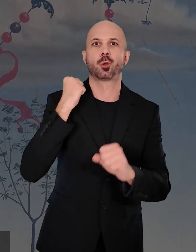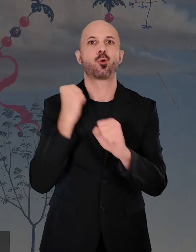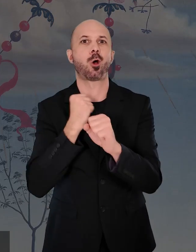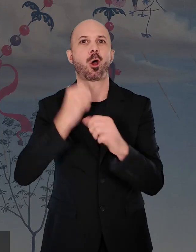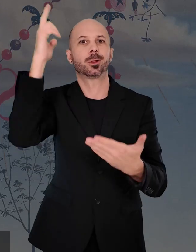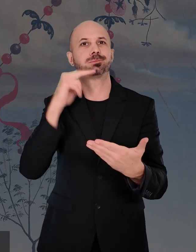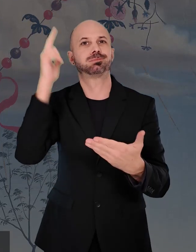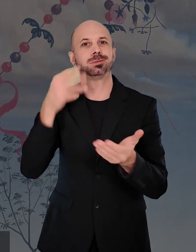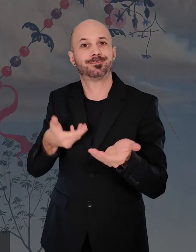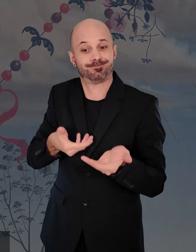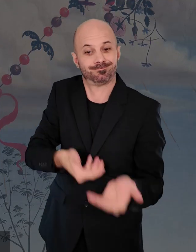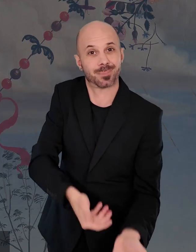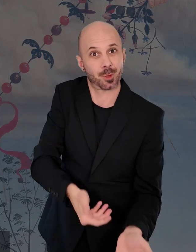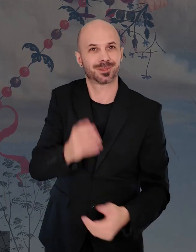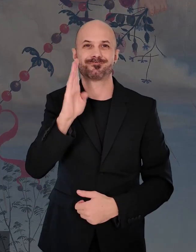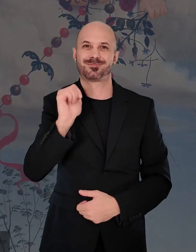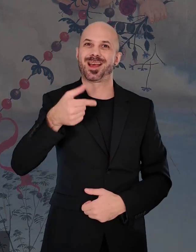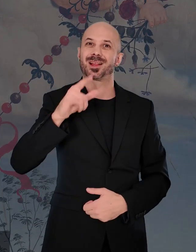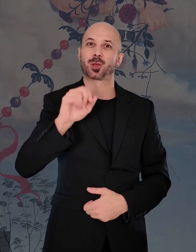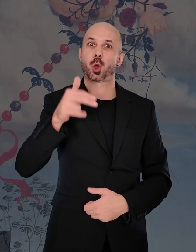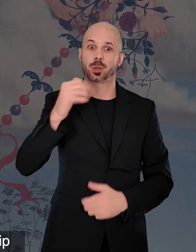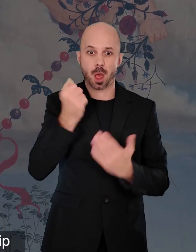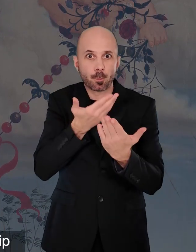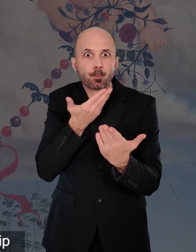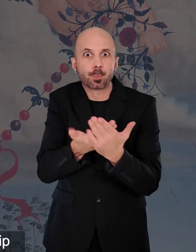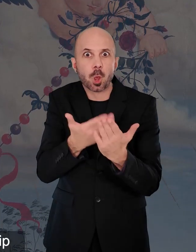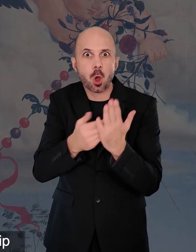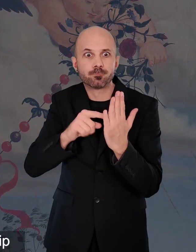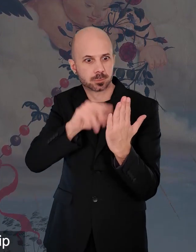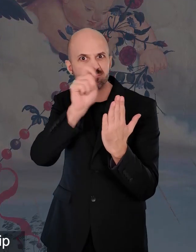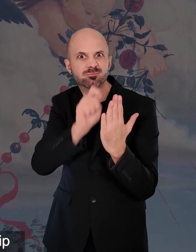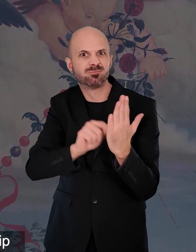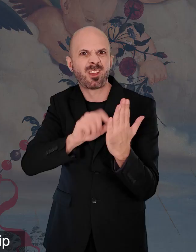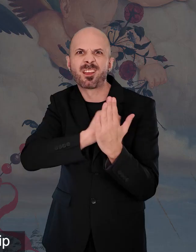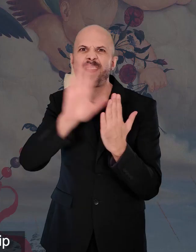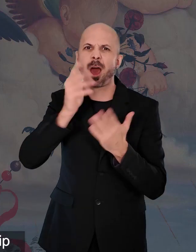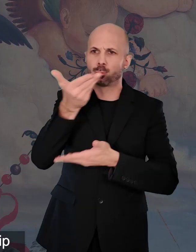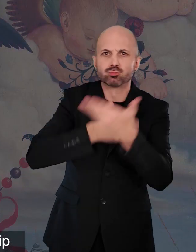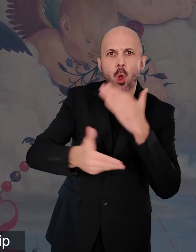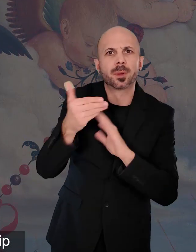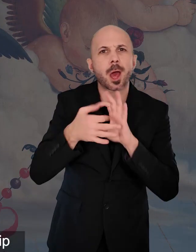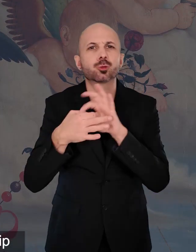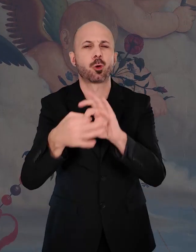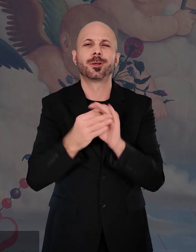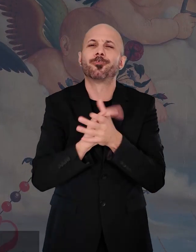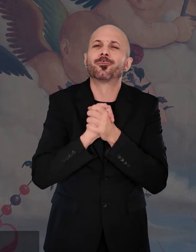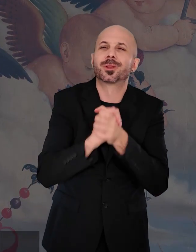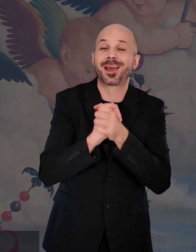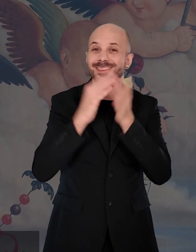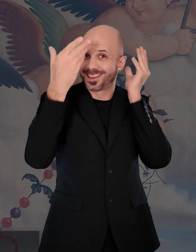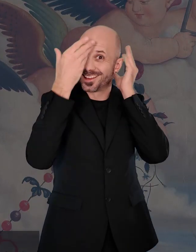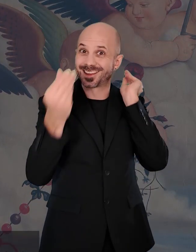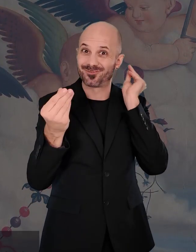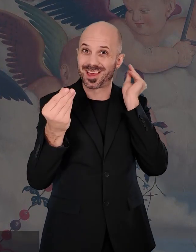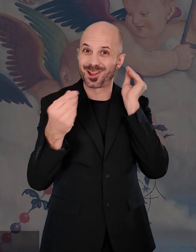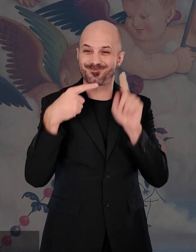This document provides an insight into the friendship and collaborative relationship between Raphael and Domenico Alfani, to